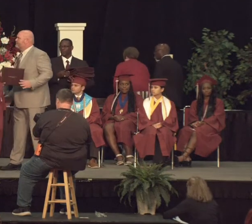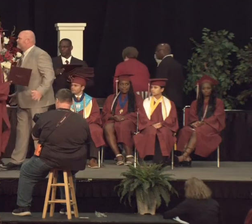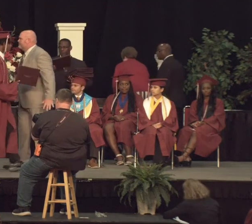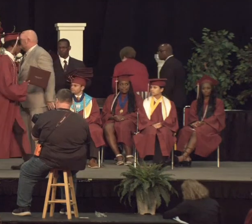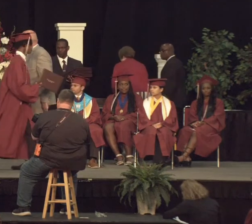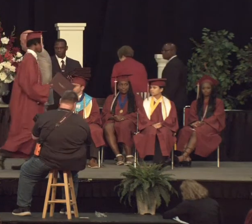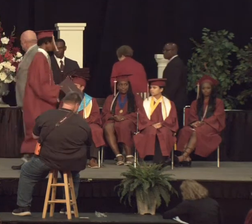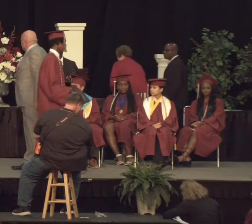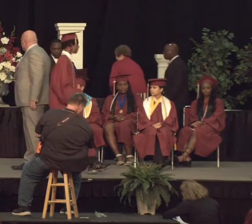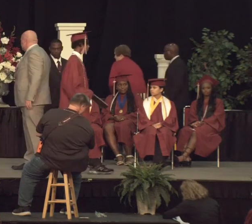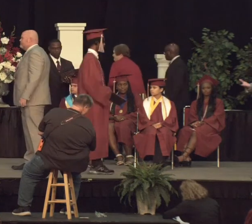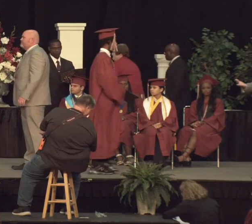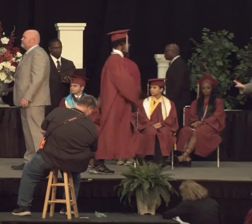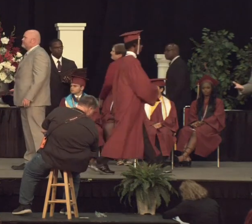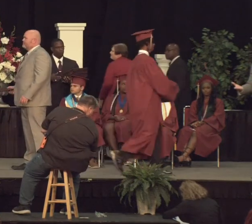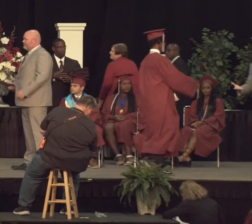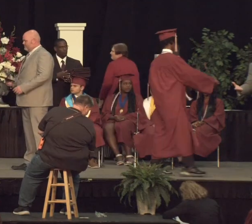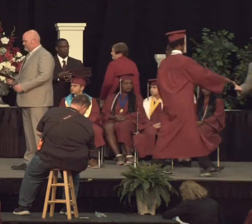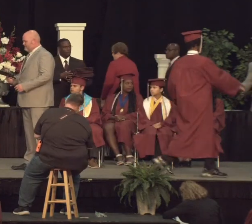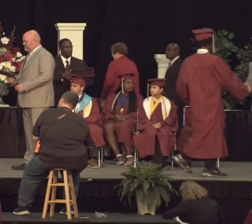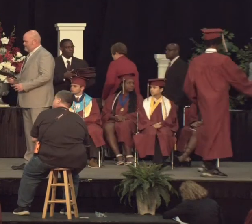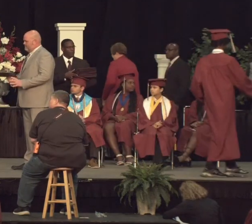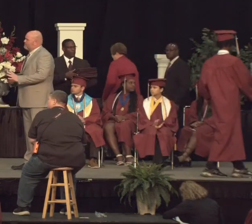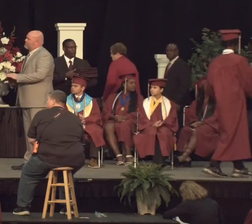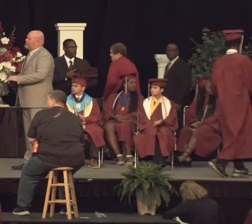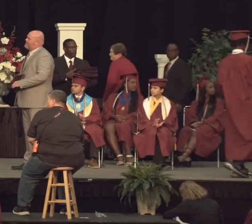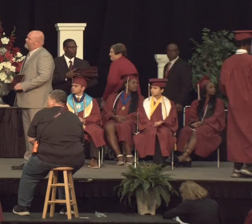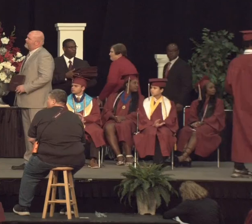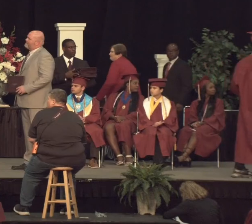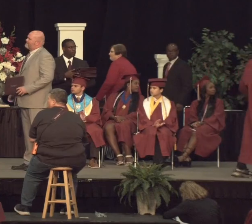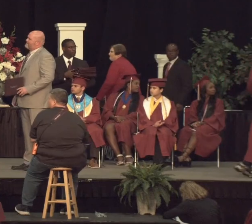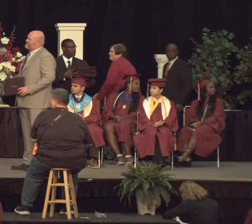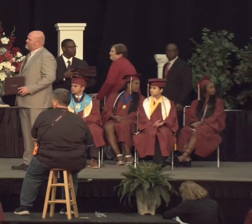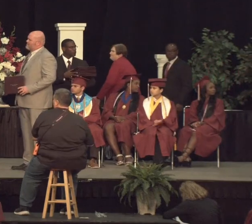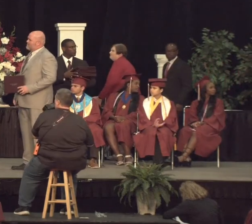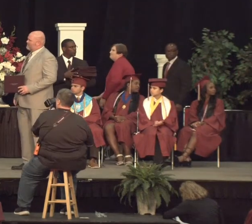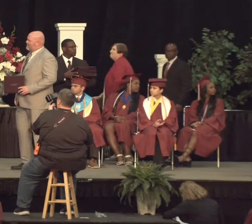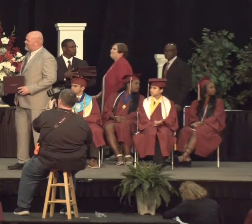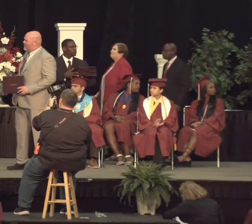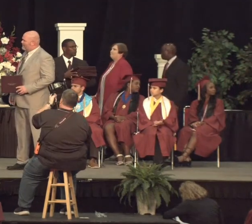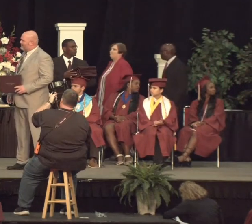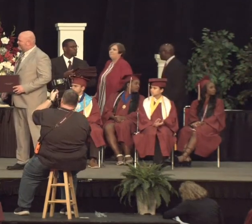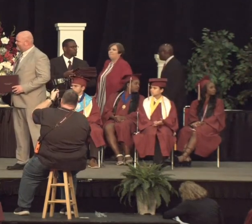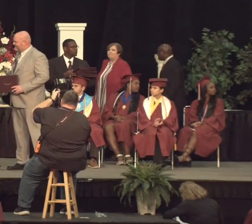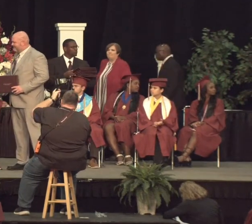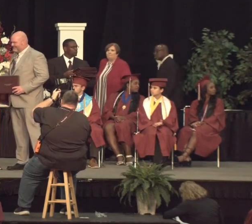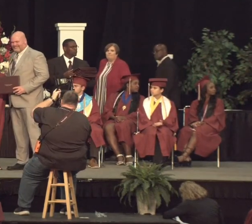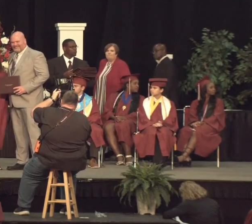Hannah Tallarico.